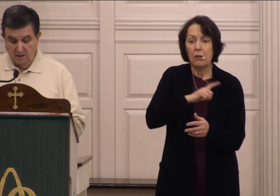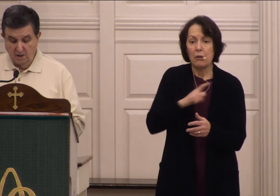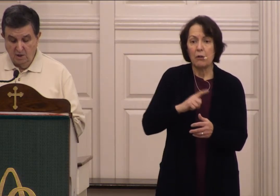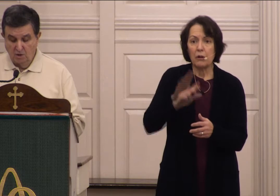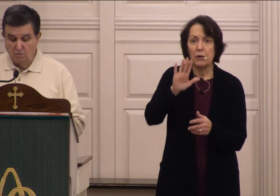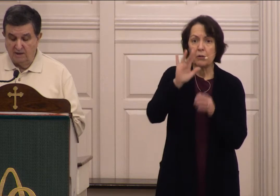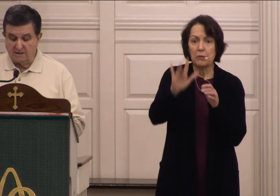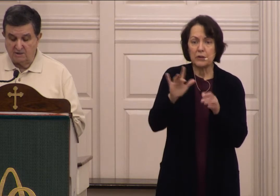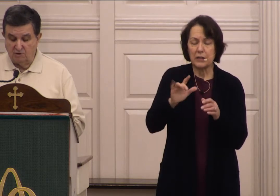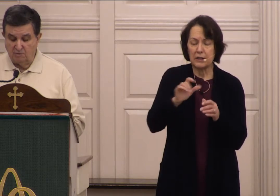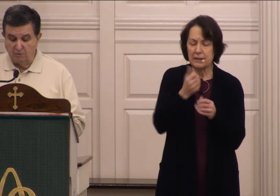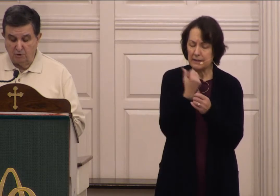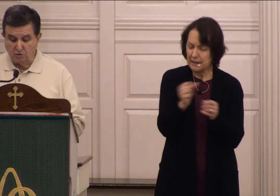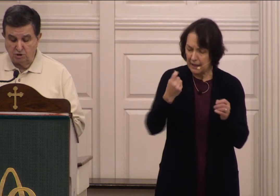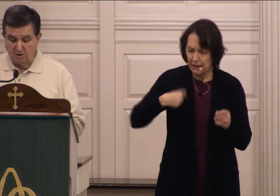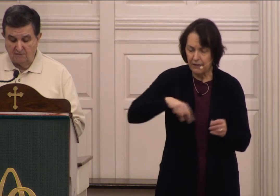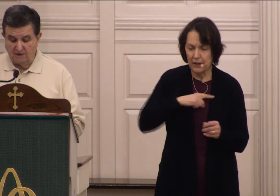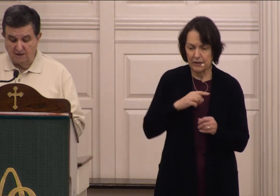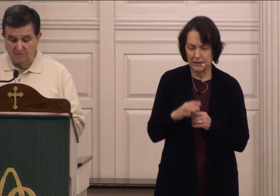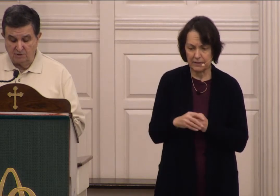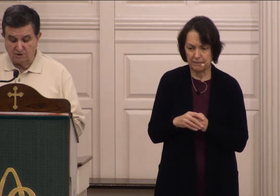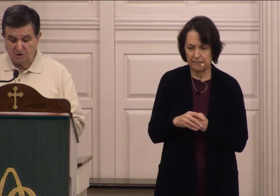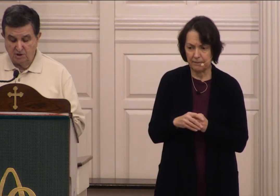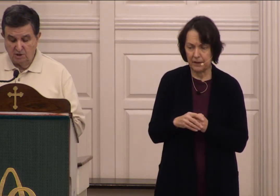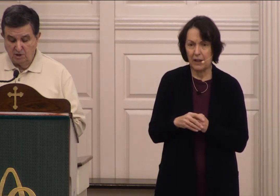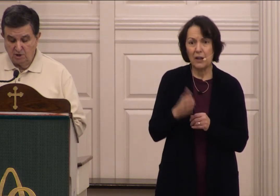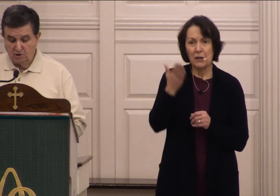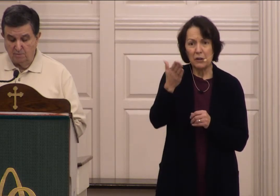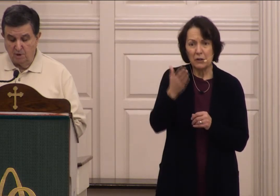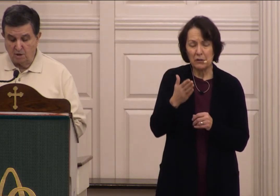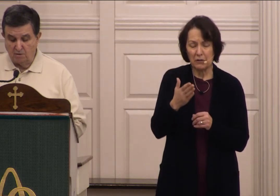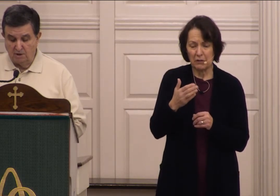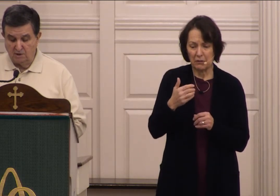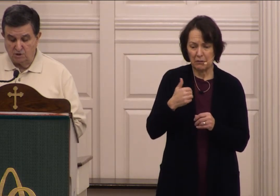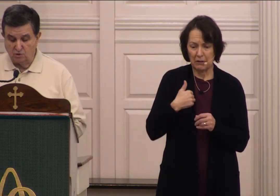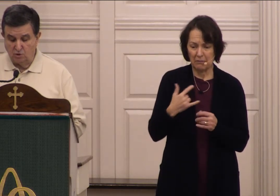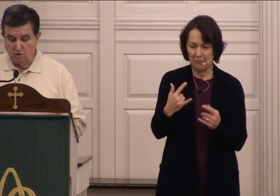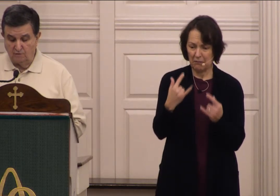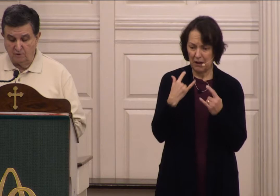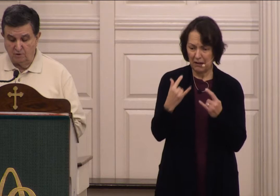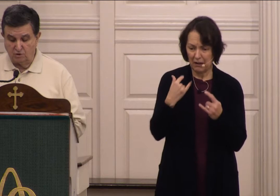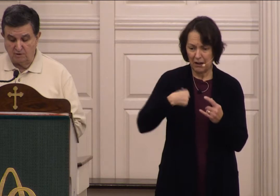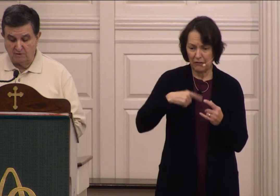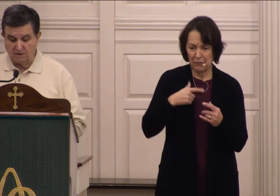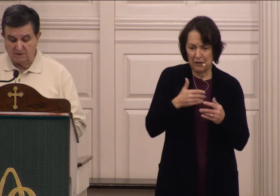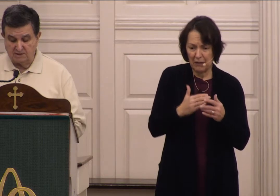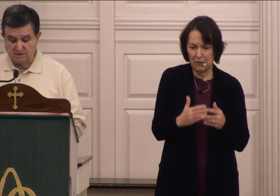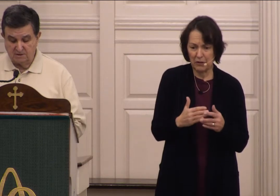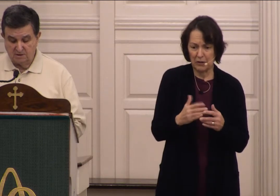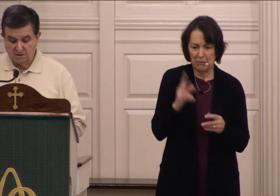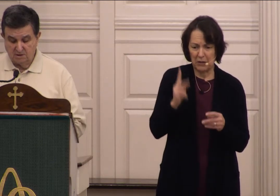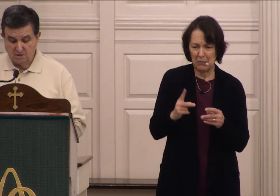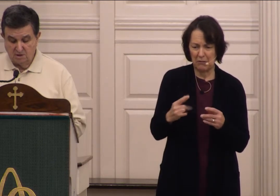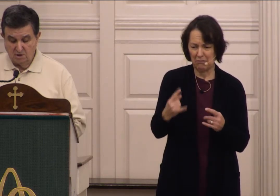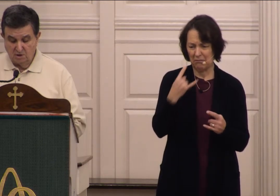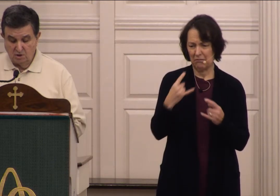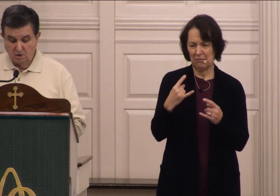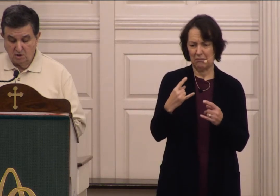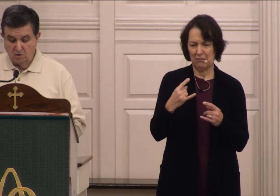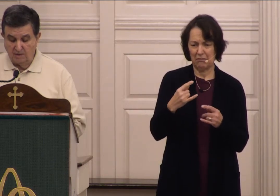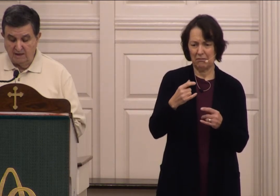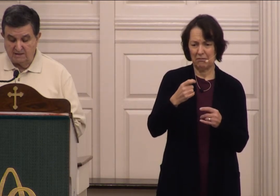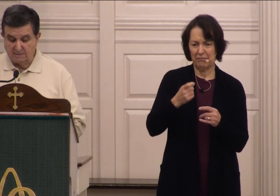You made us the reproach of our neighbors, the mockery and the scorn of those around us. You